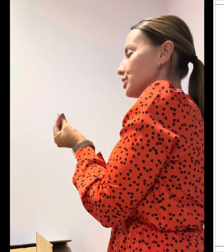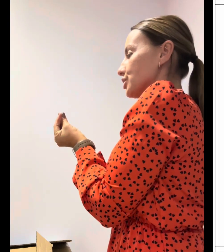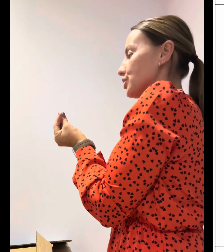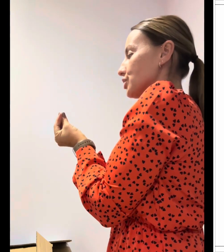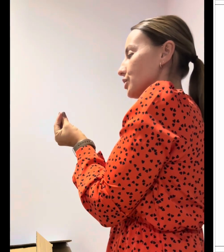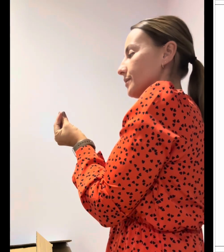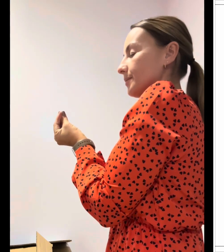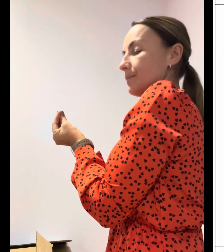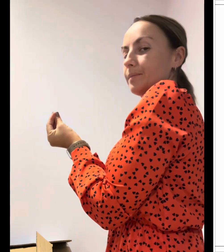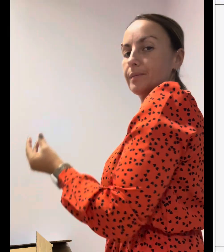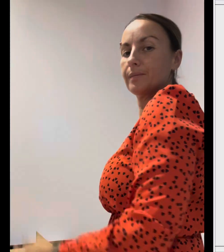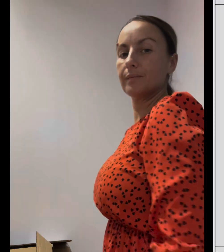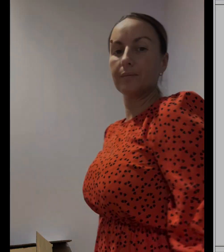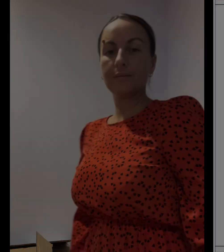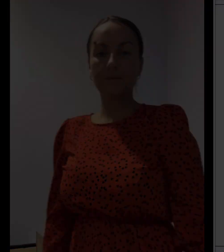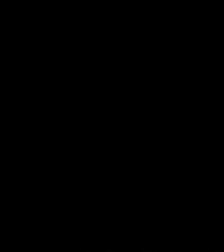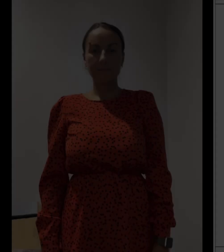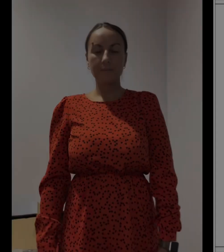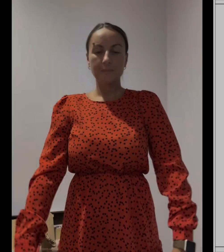witch.